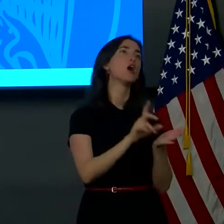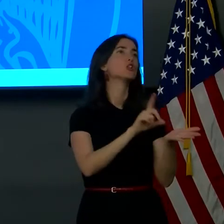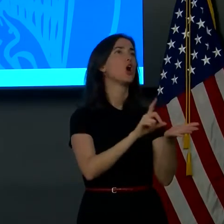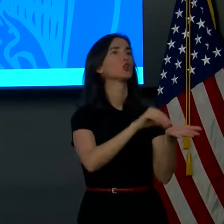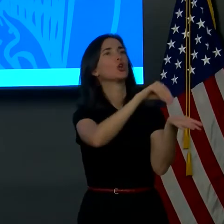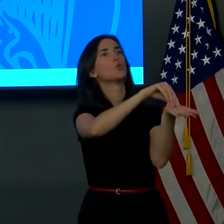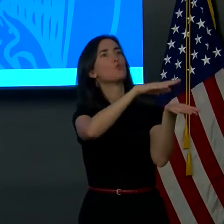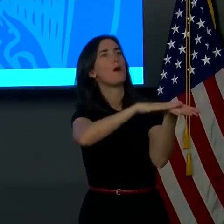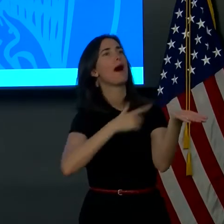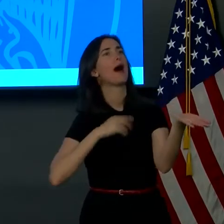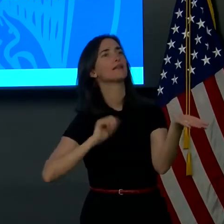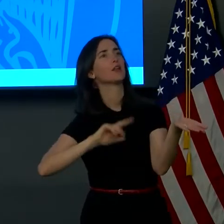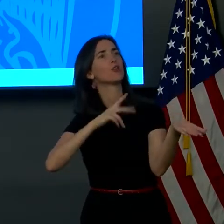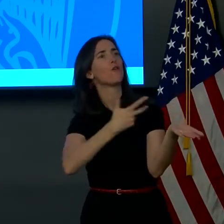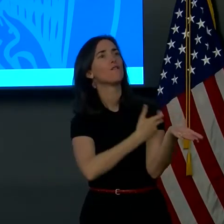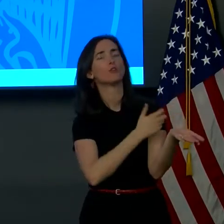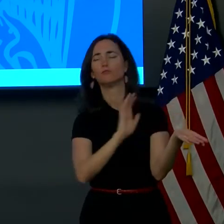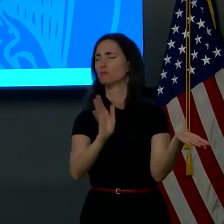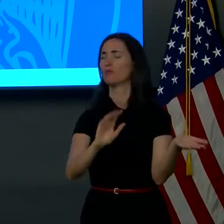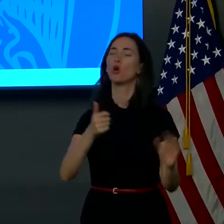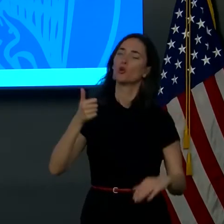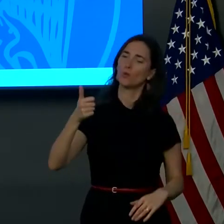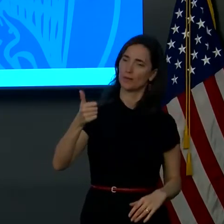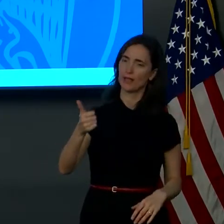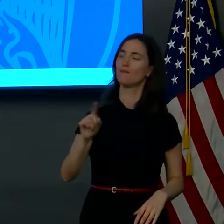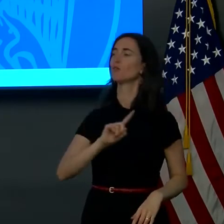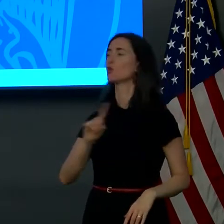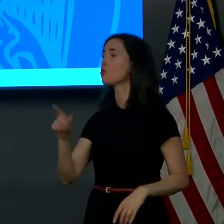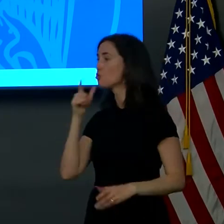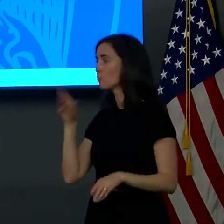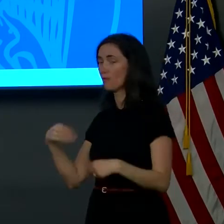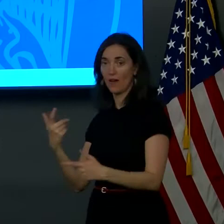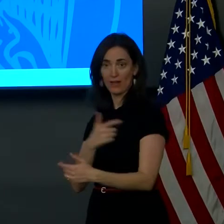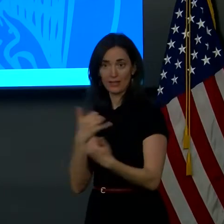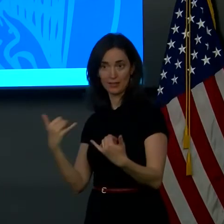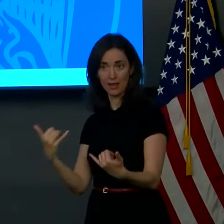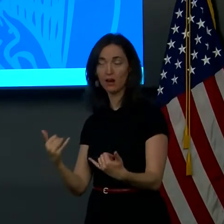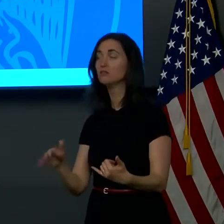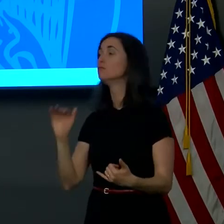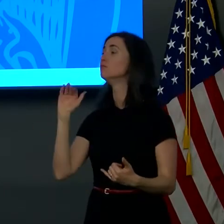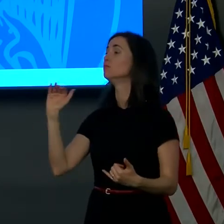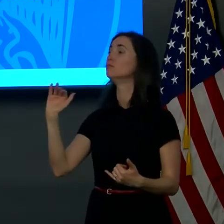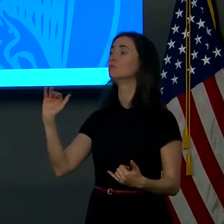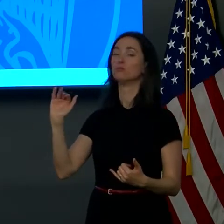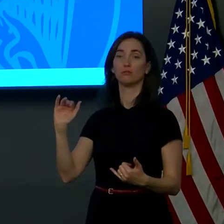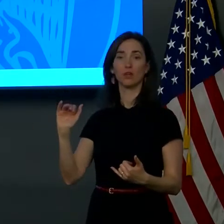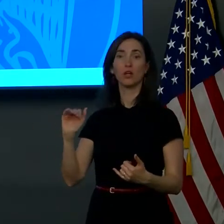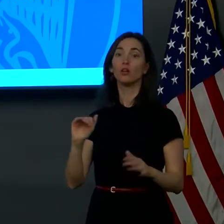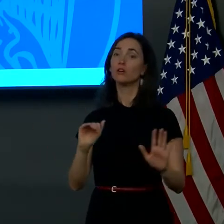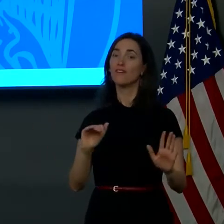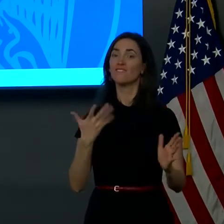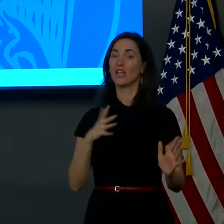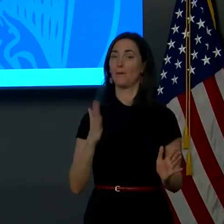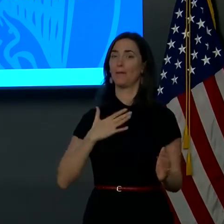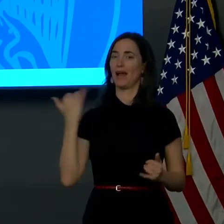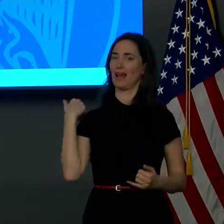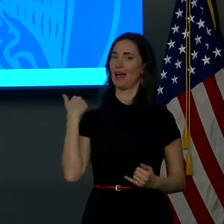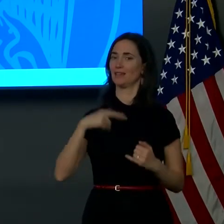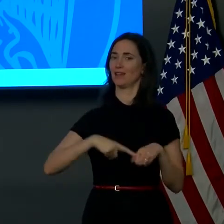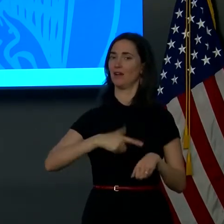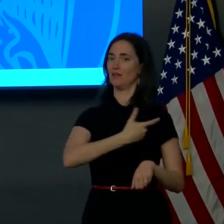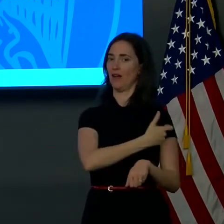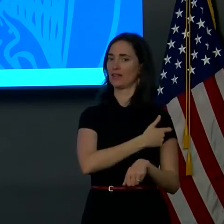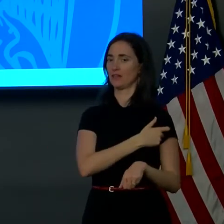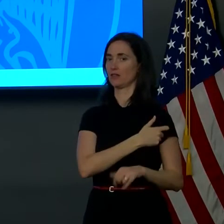a note. If you have one of these conditions, you can go to a vaccine provider right now. If you're more than 28 days after your 2nd